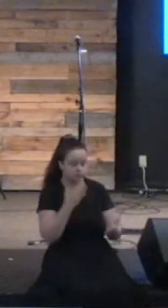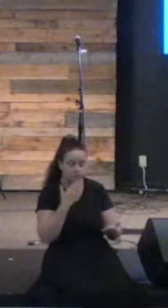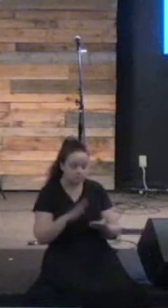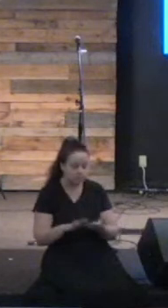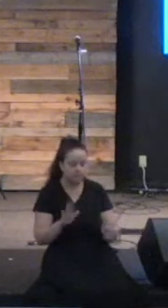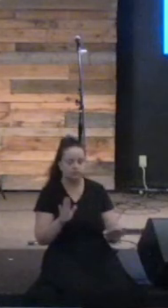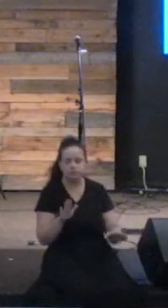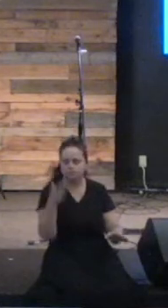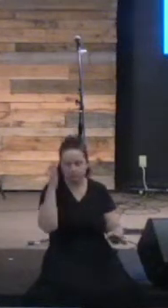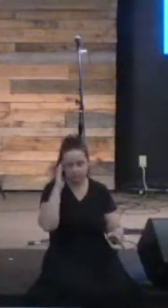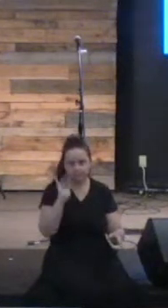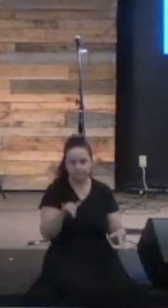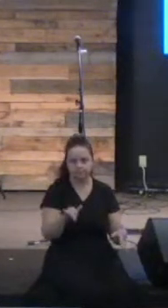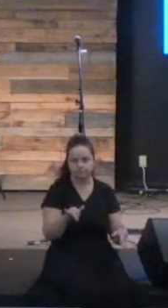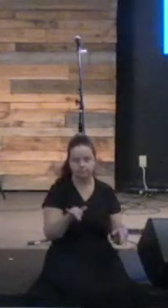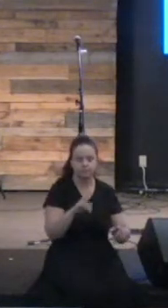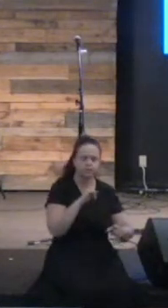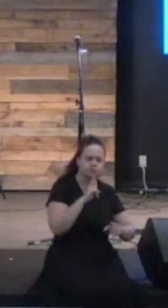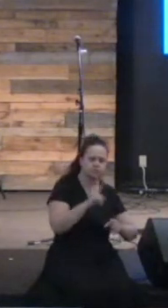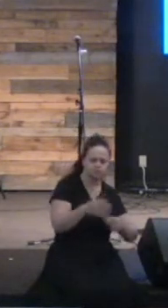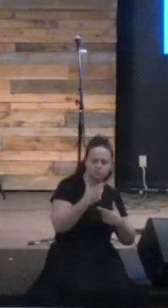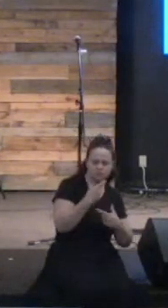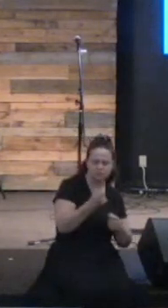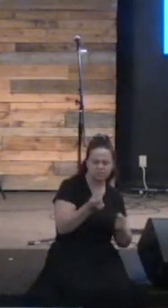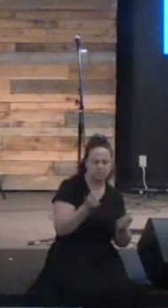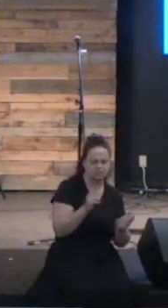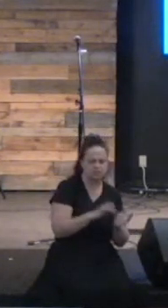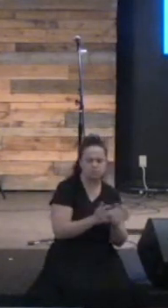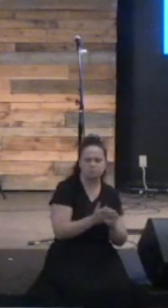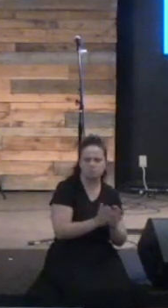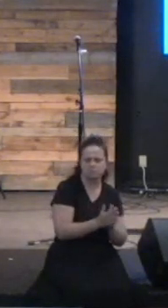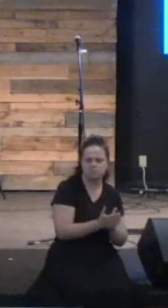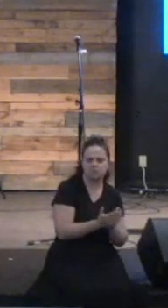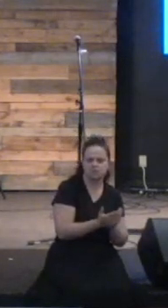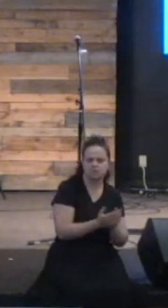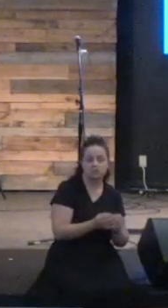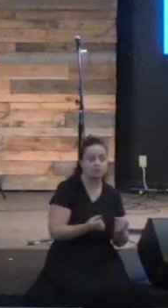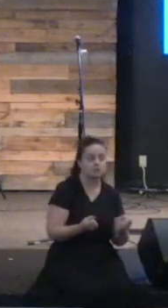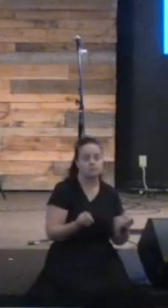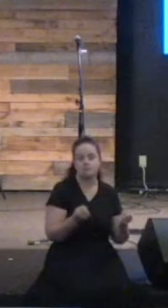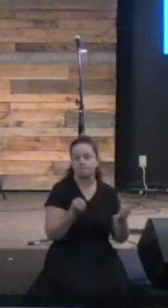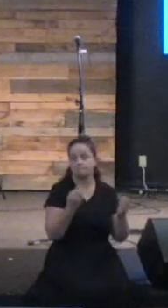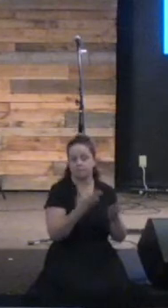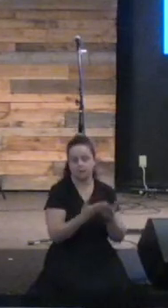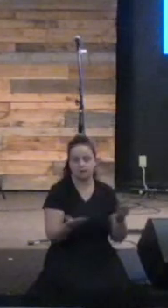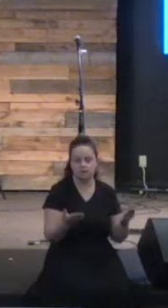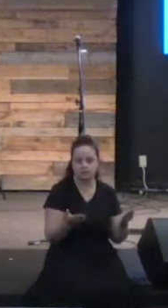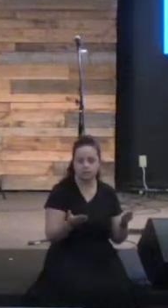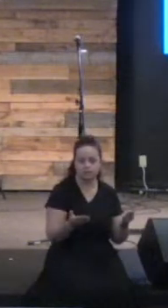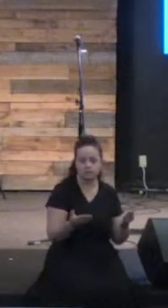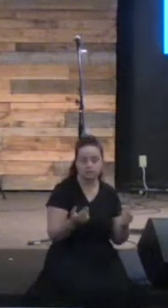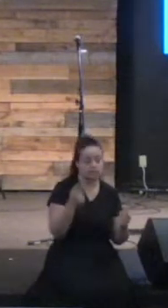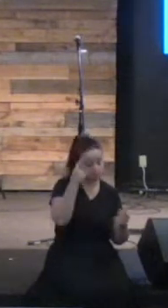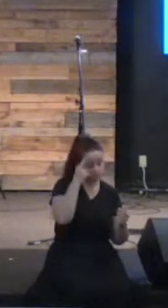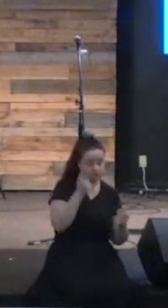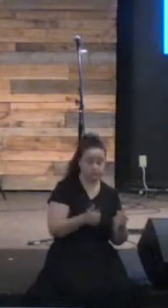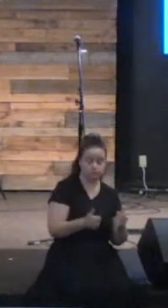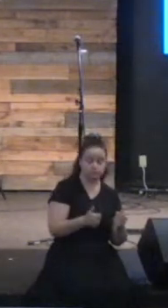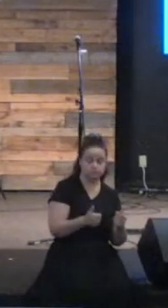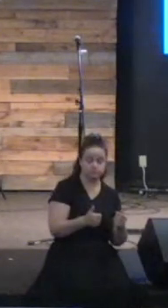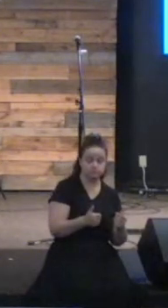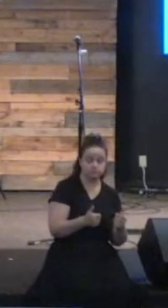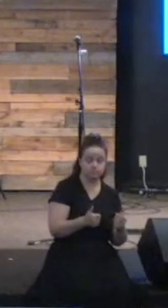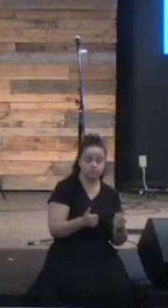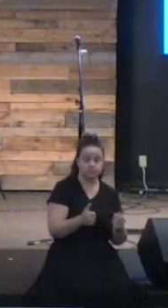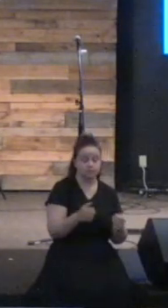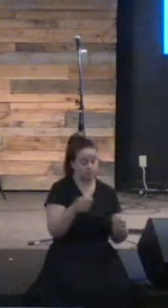can know that but what's really interesting in the word of God Is A lot's left up to us a lot is left up to us to